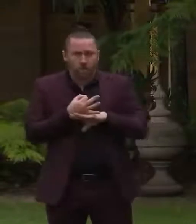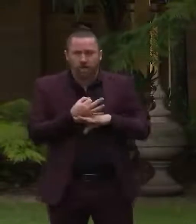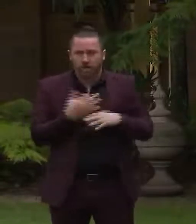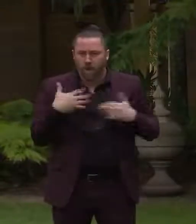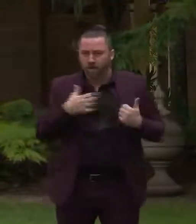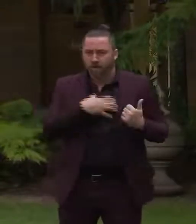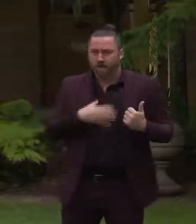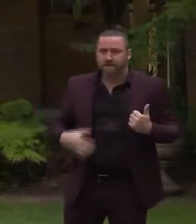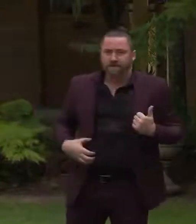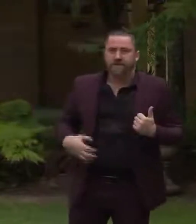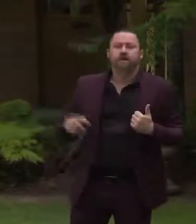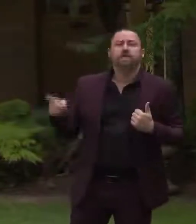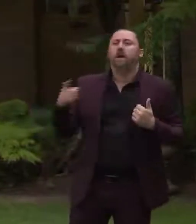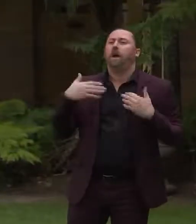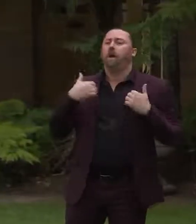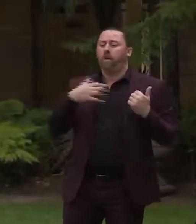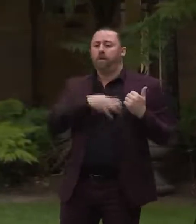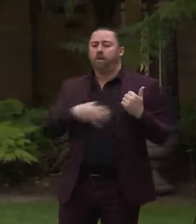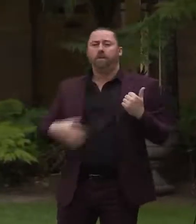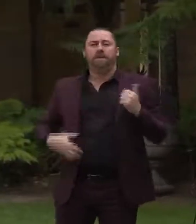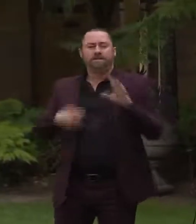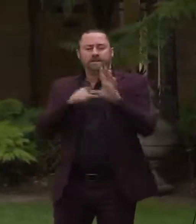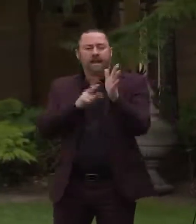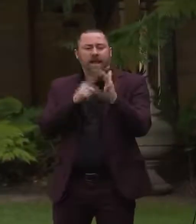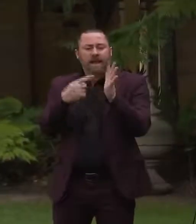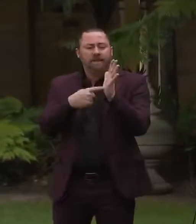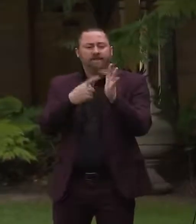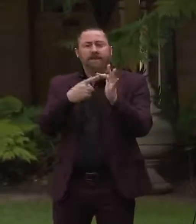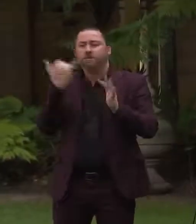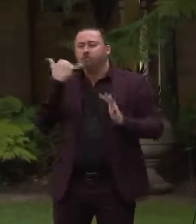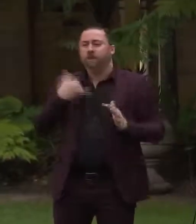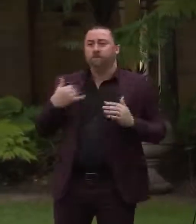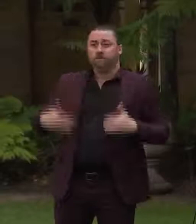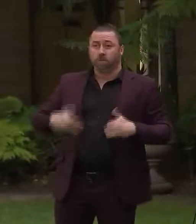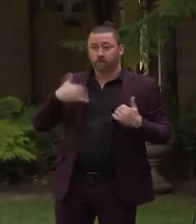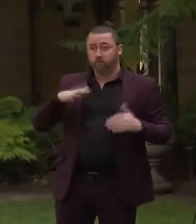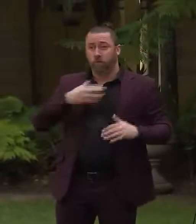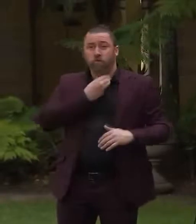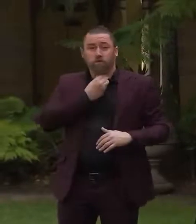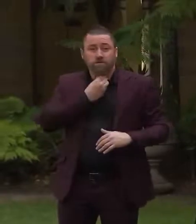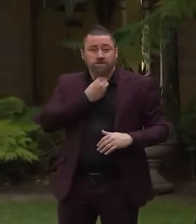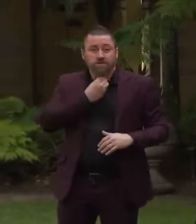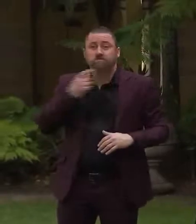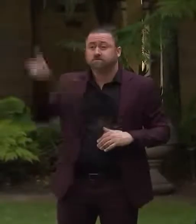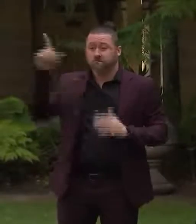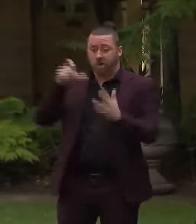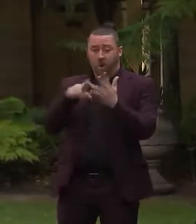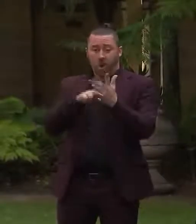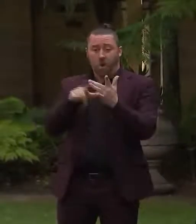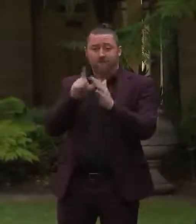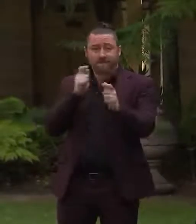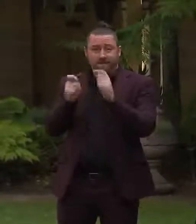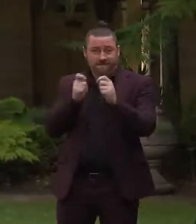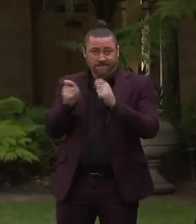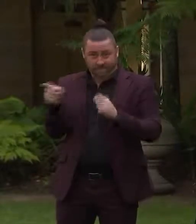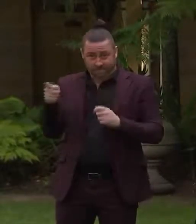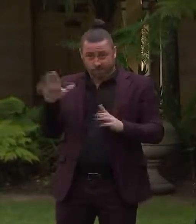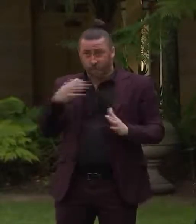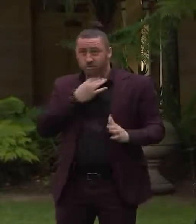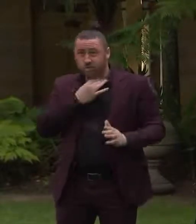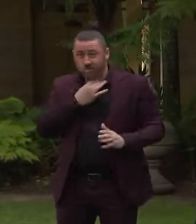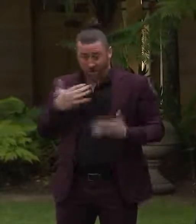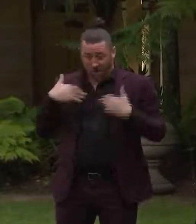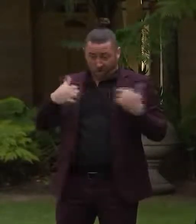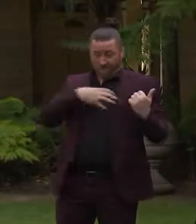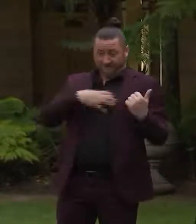that. So the Health Minister, Yvette, contacted me this morning. She has a sore throat, so she's gone to get a COVID test. So the Health